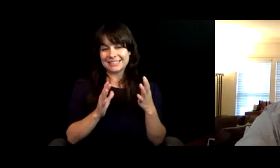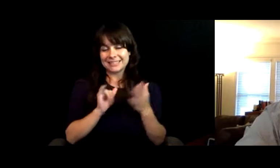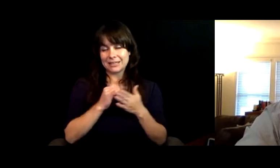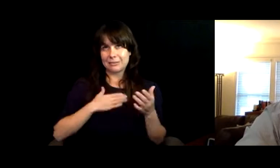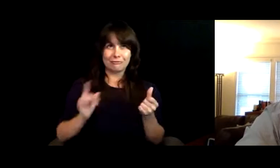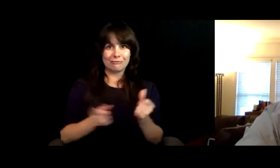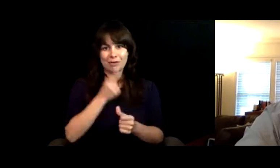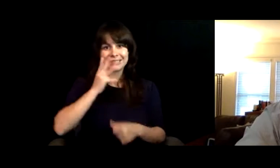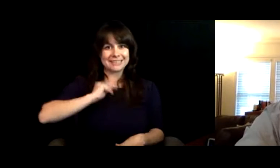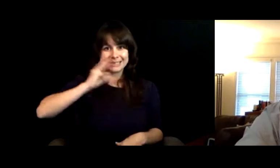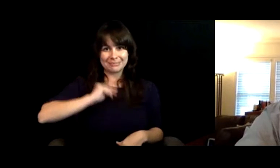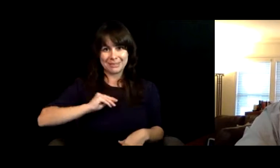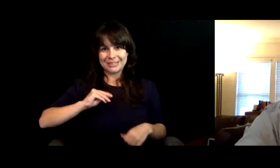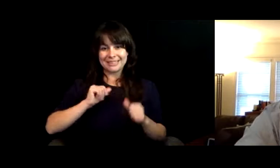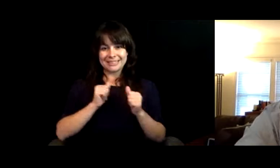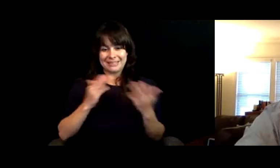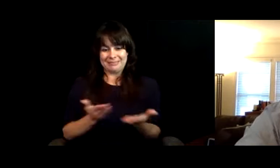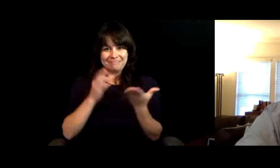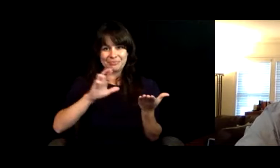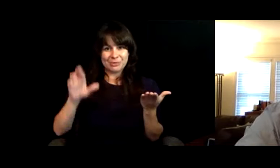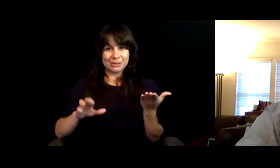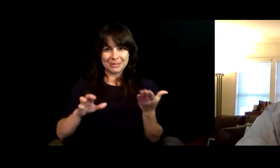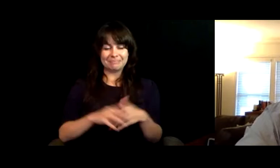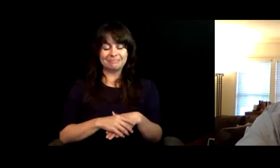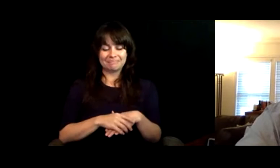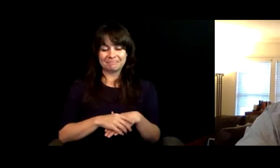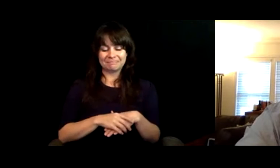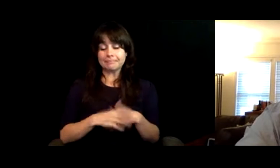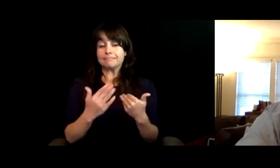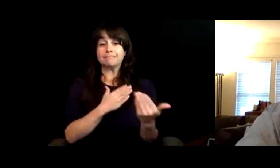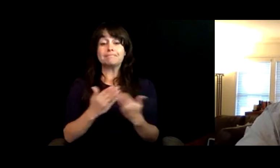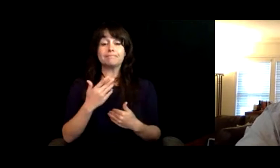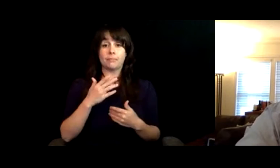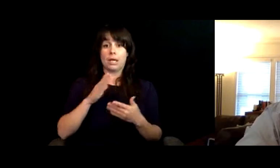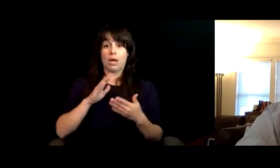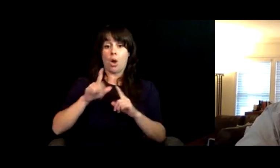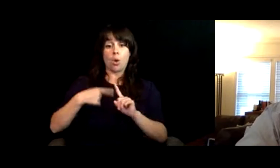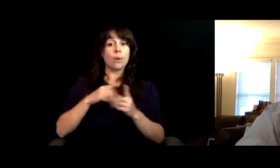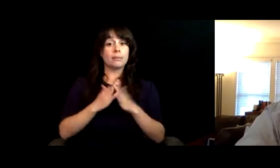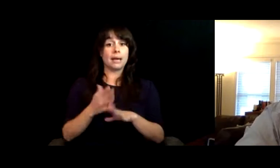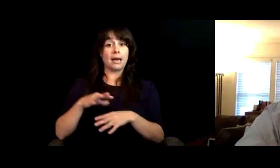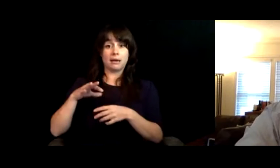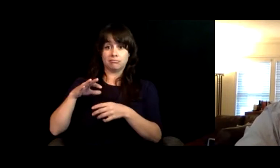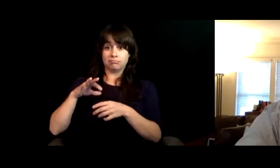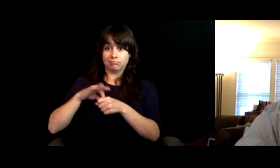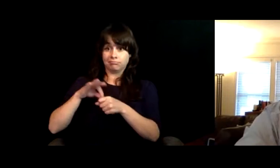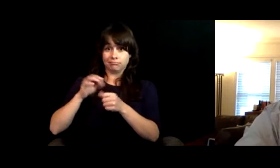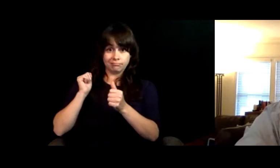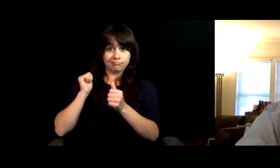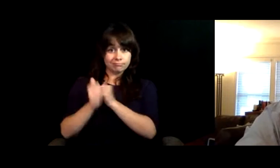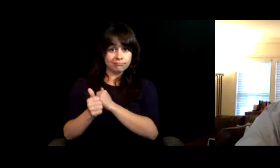first experience in Richmond. When I got elected, I did not know these issues.